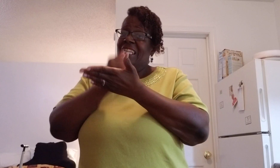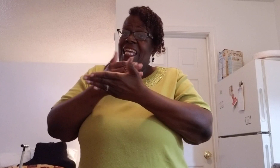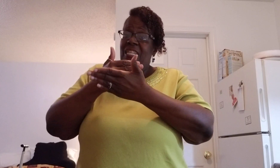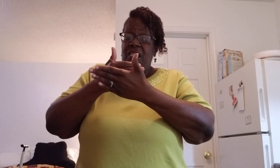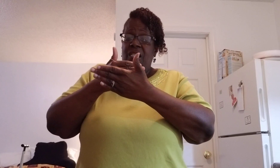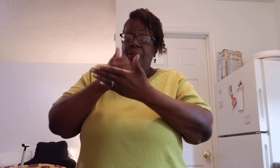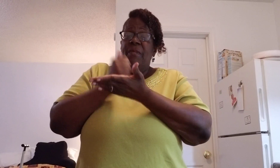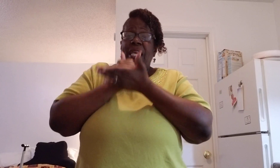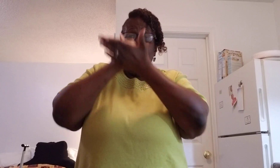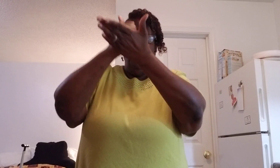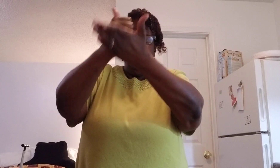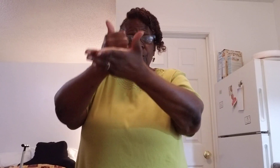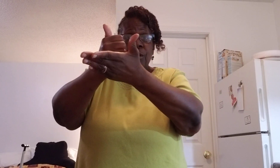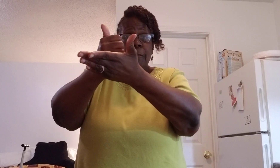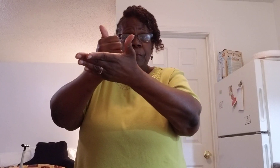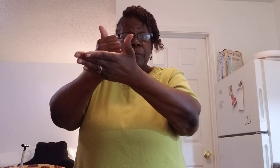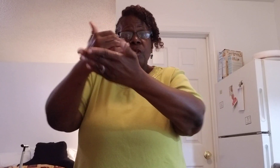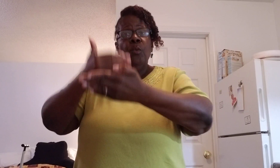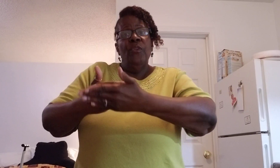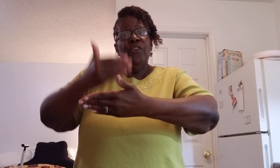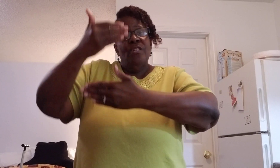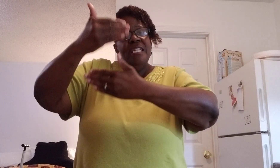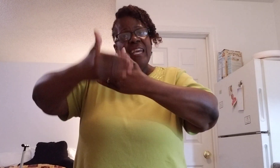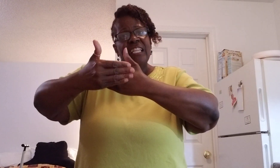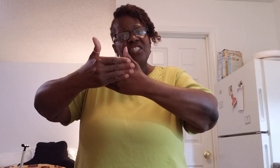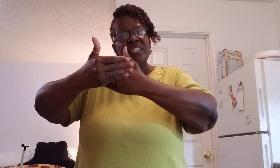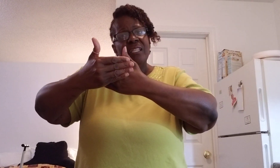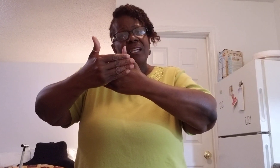can help you with your next,